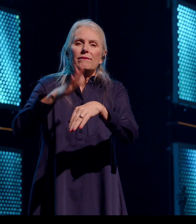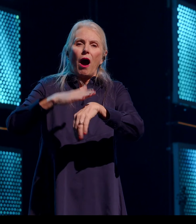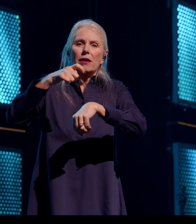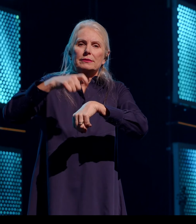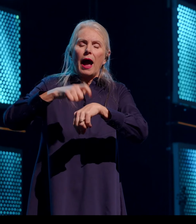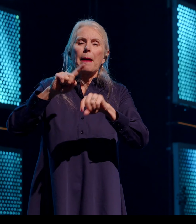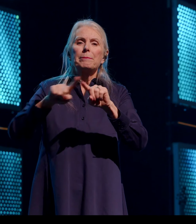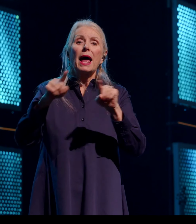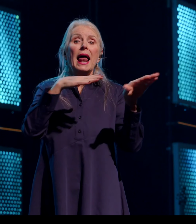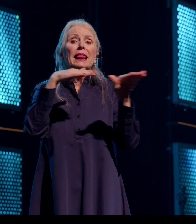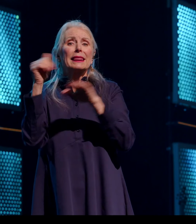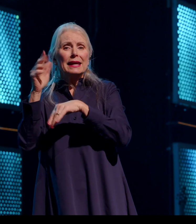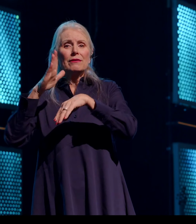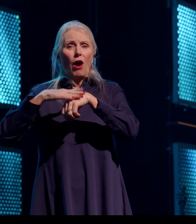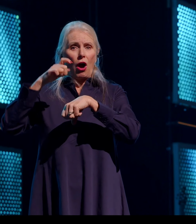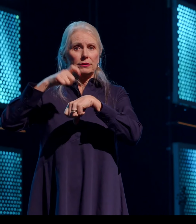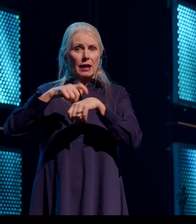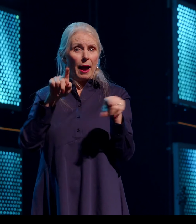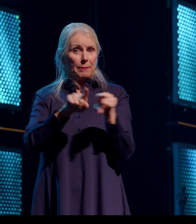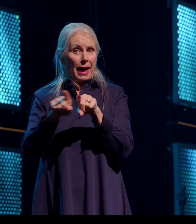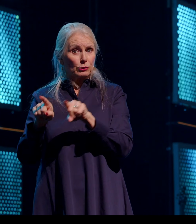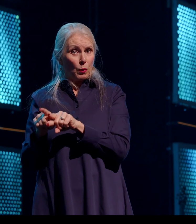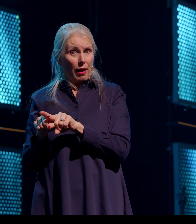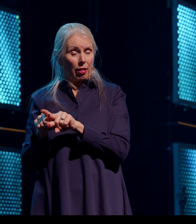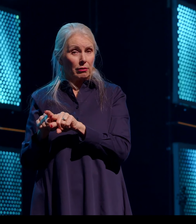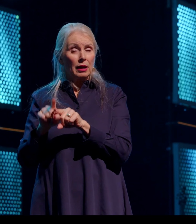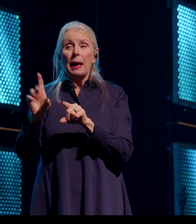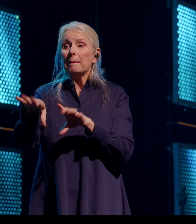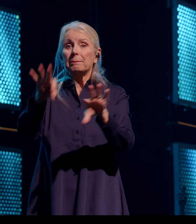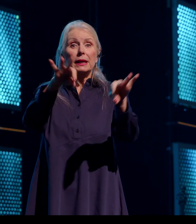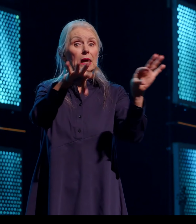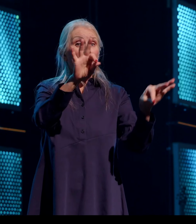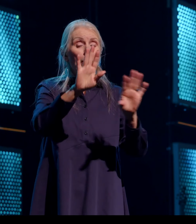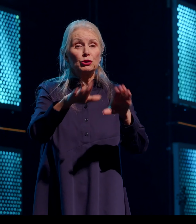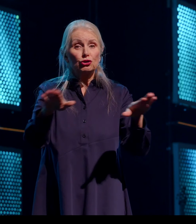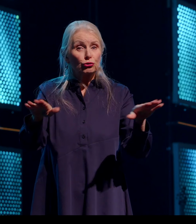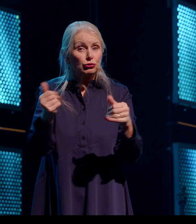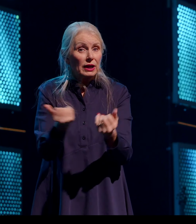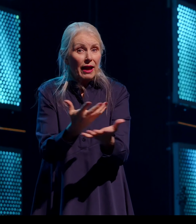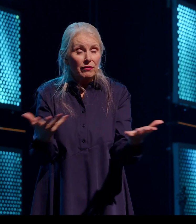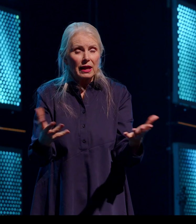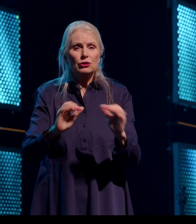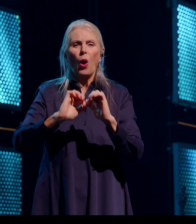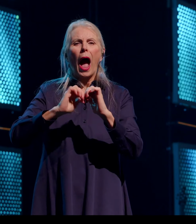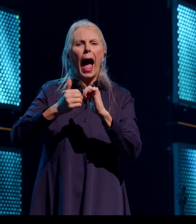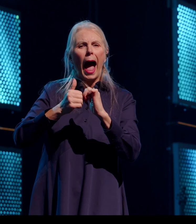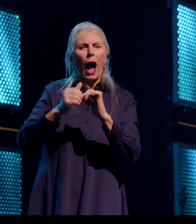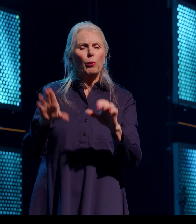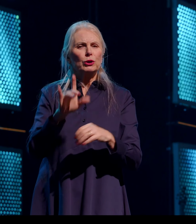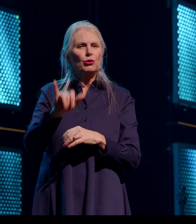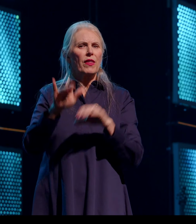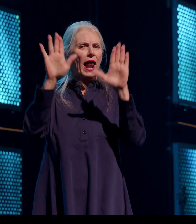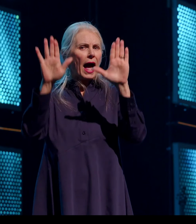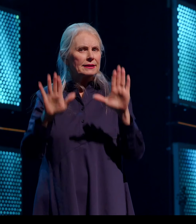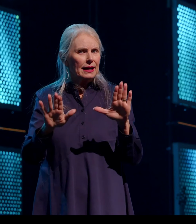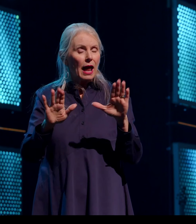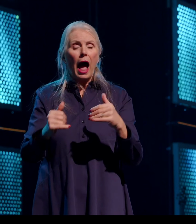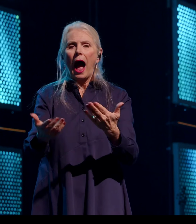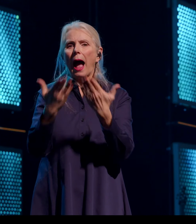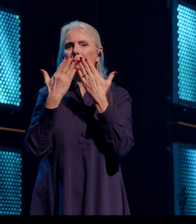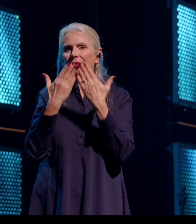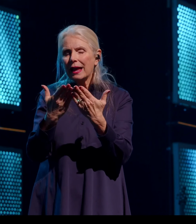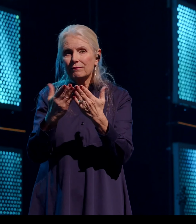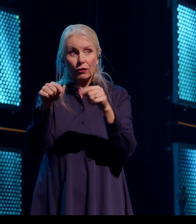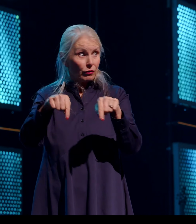you out on time as well, picking up your kids and those types of things. How are we going to do this, specifically on Sundays? I'm thankful for this group that